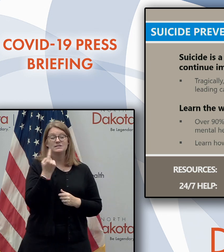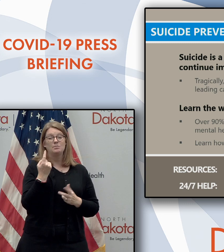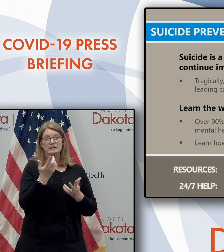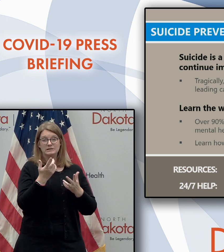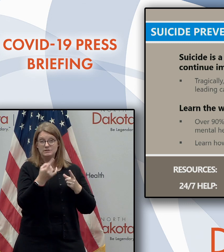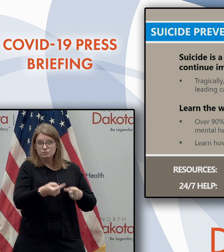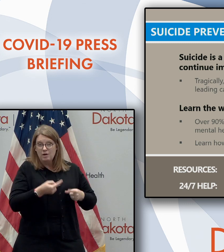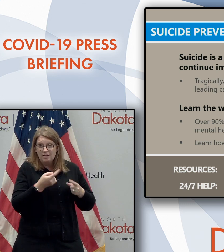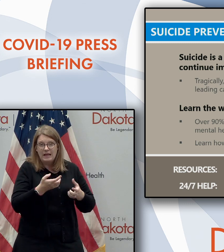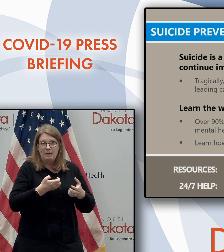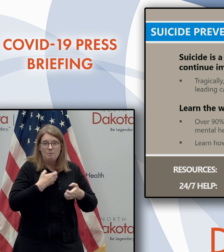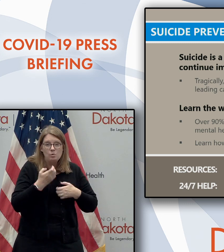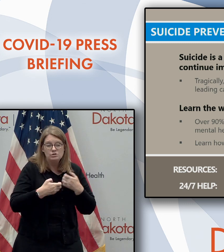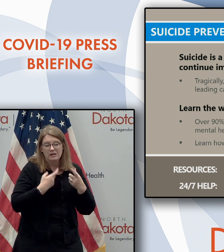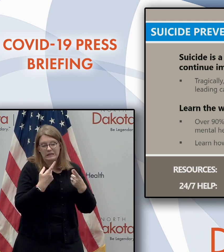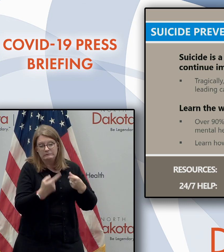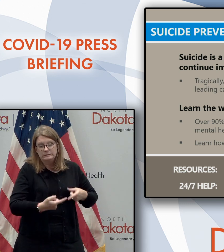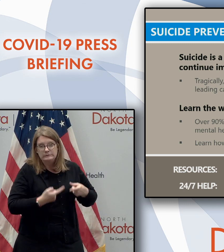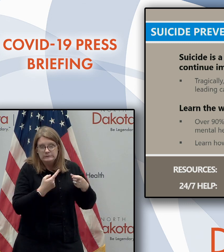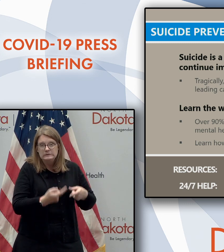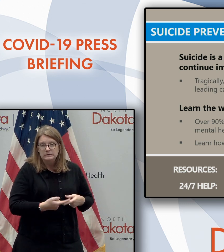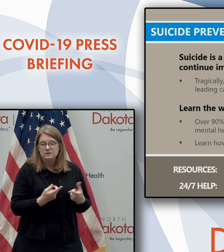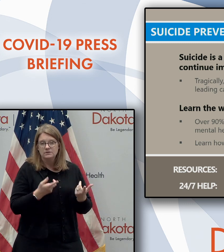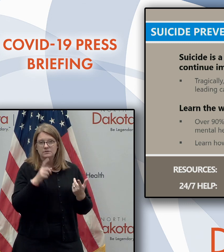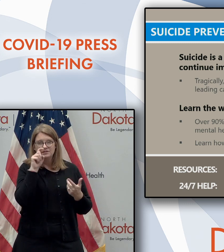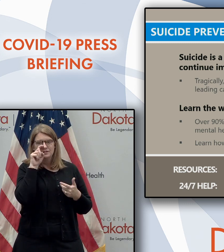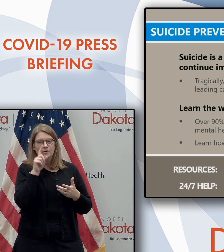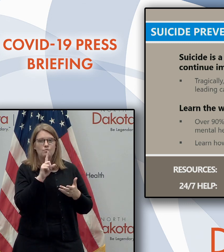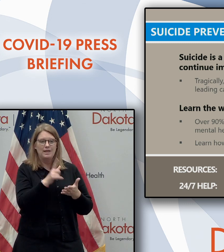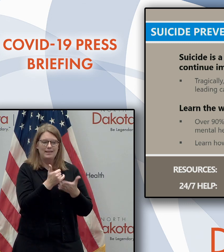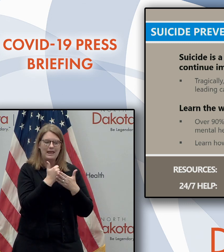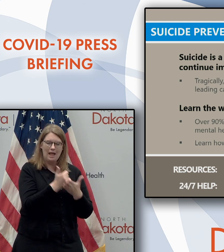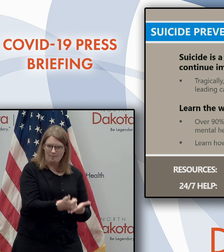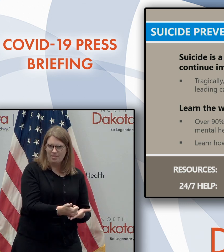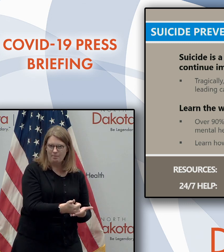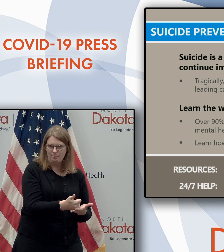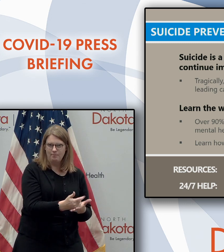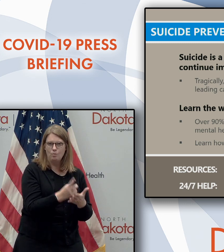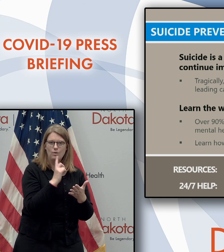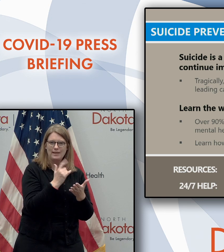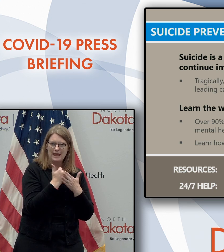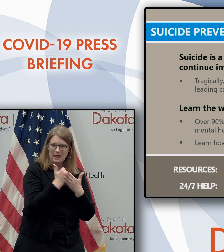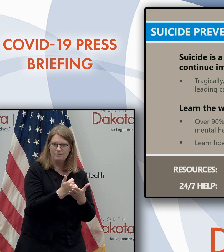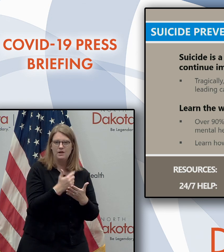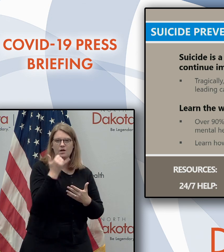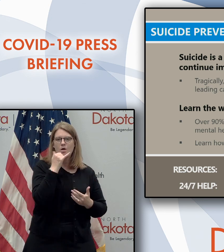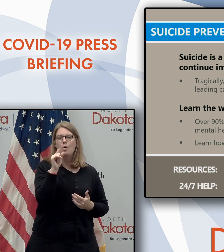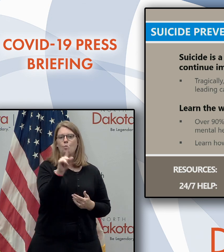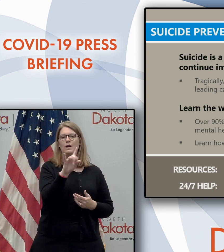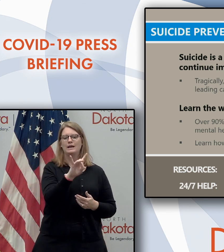having a hard time, you can be the difference in getting them the help they need. And you can call